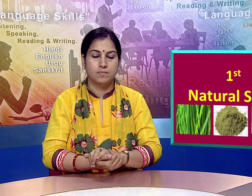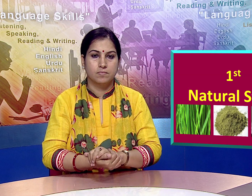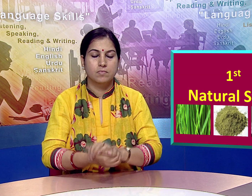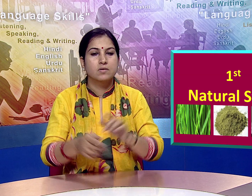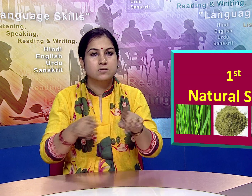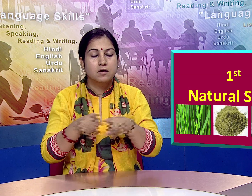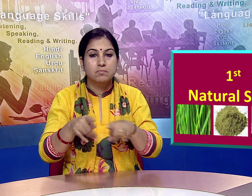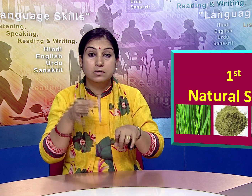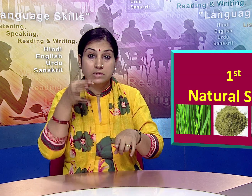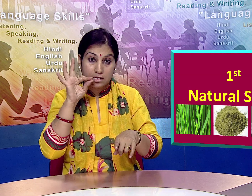like tea,